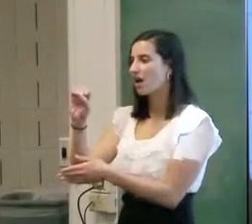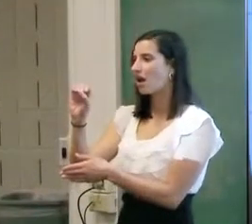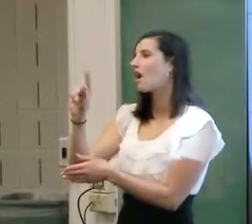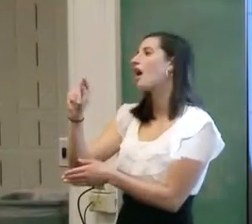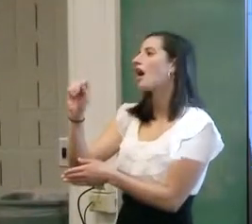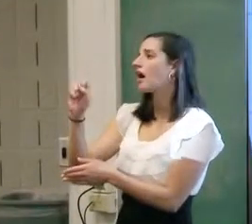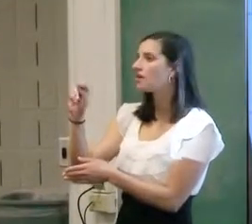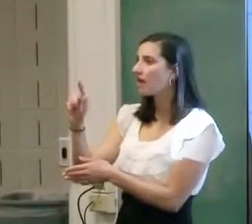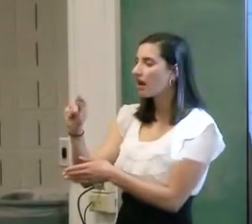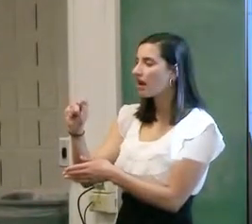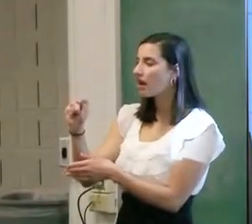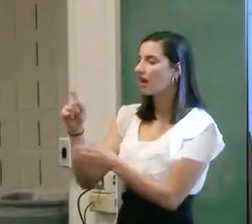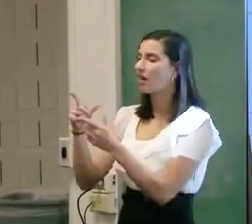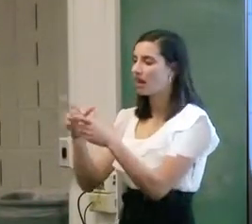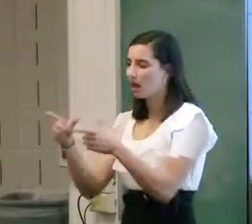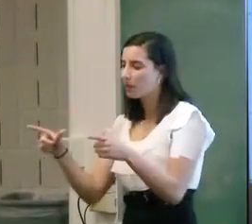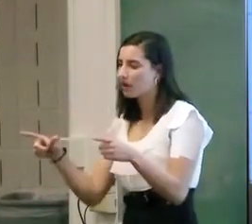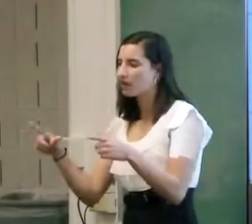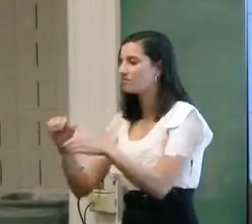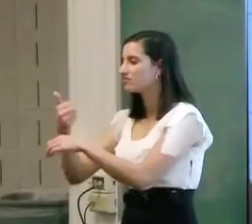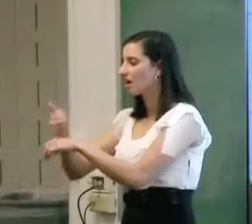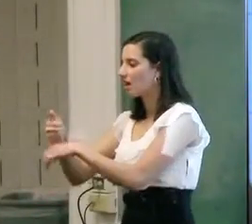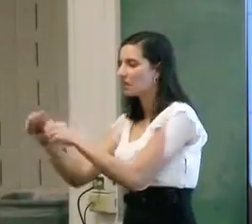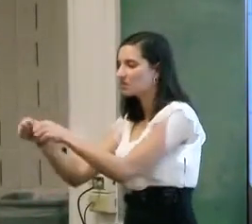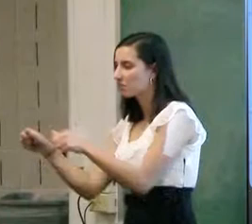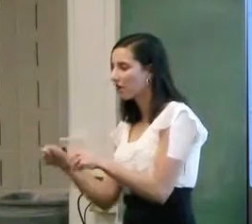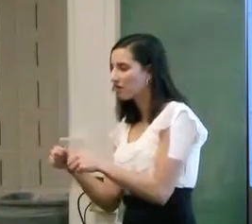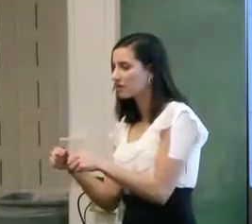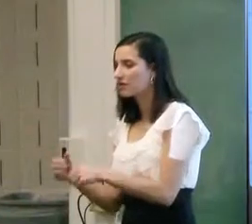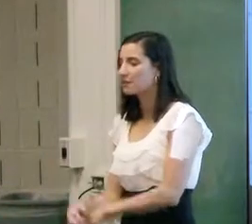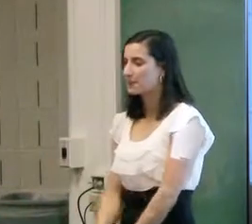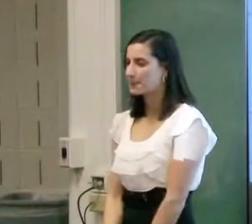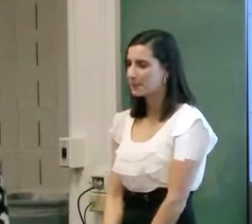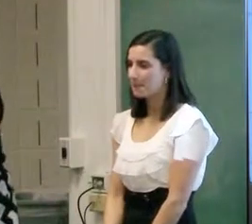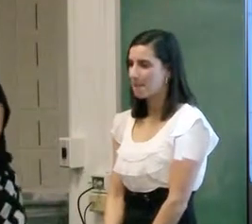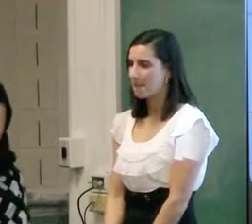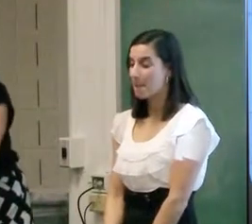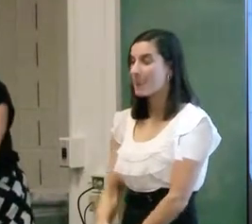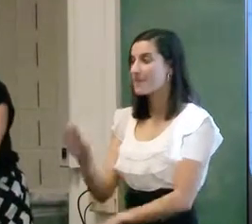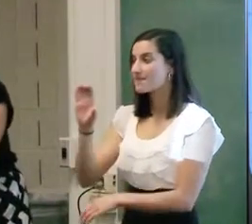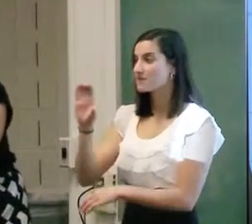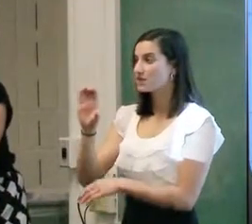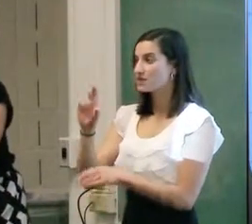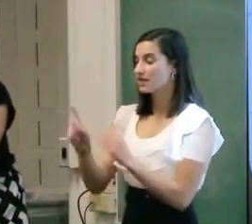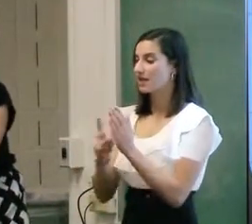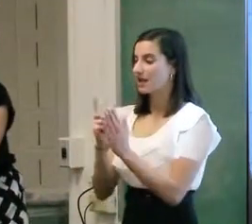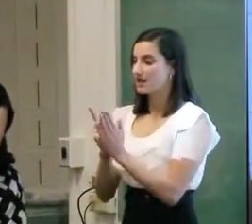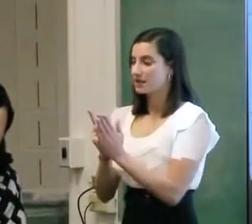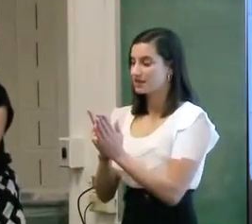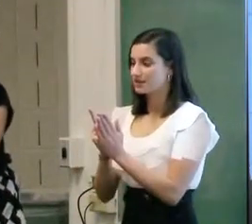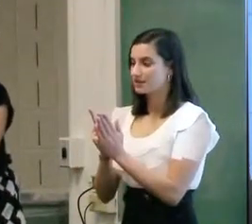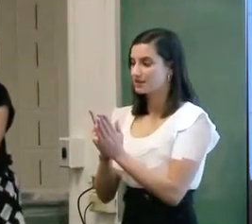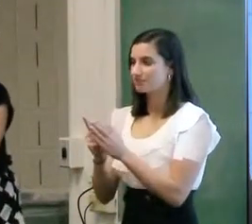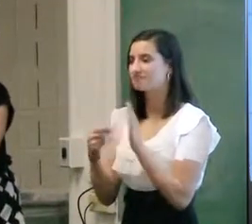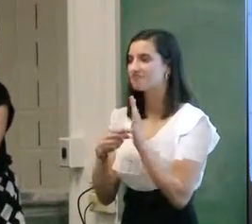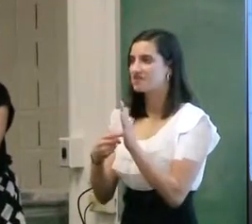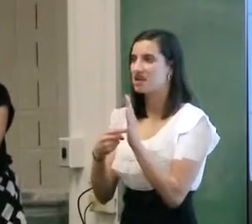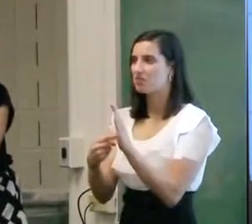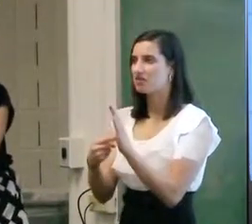language, spacing, everything about what happened in the appointment. And then for C hours, an example